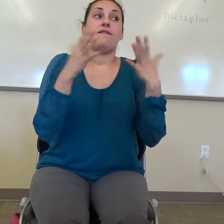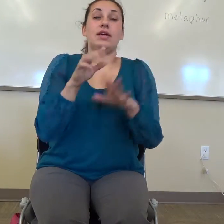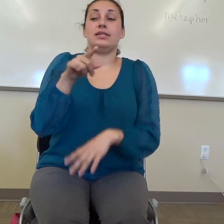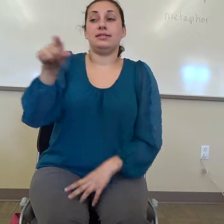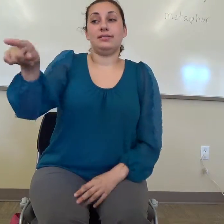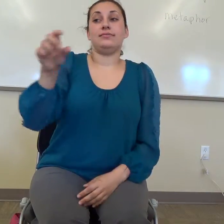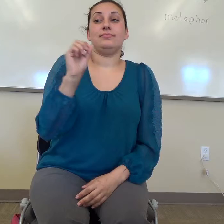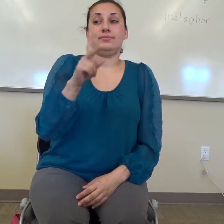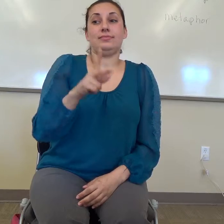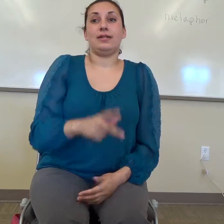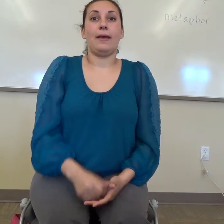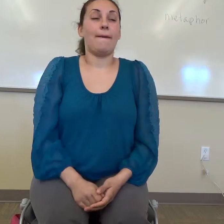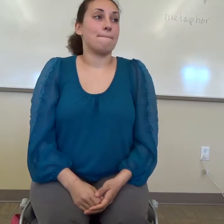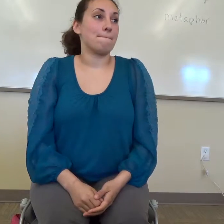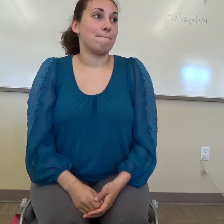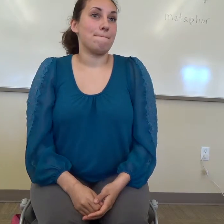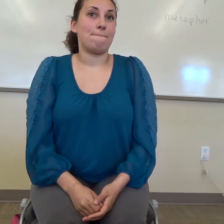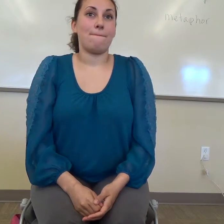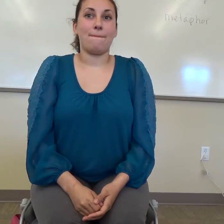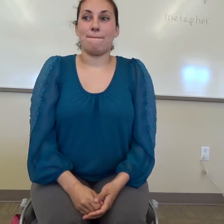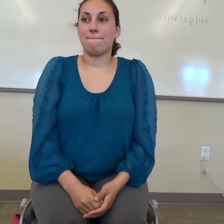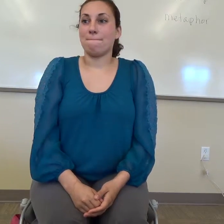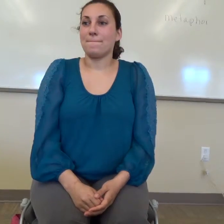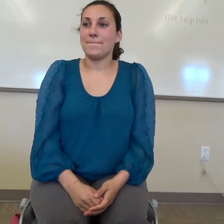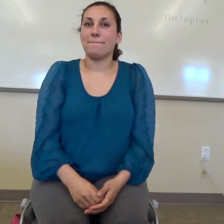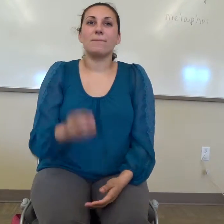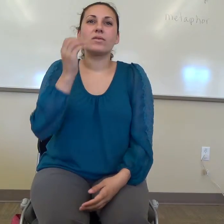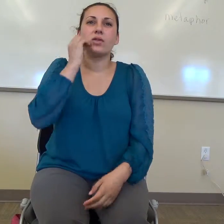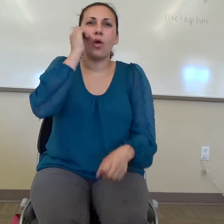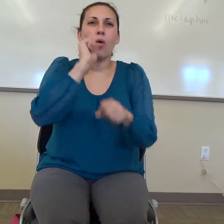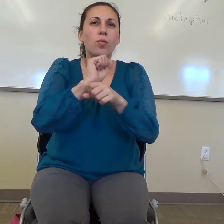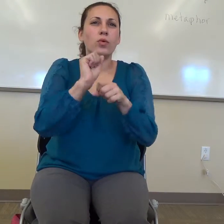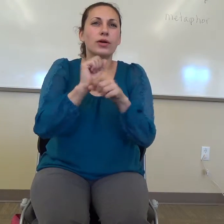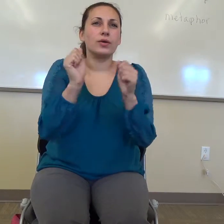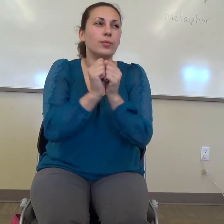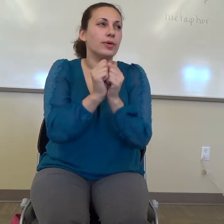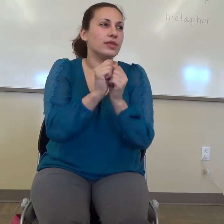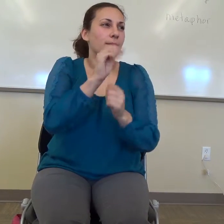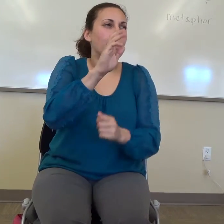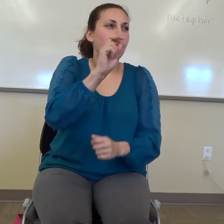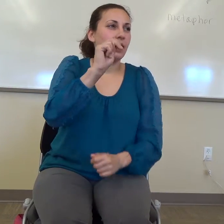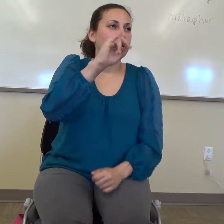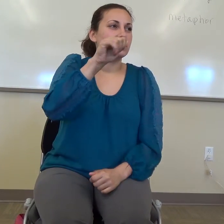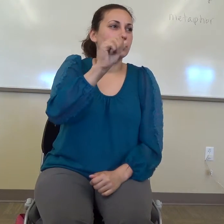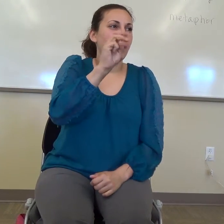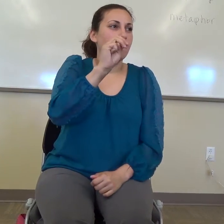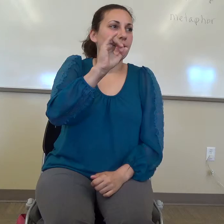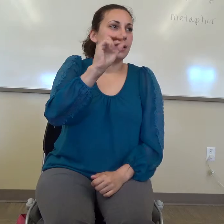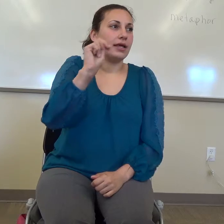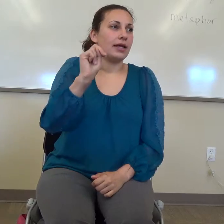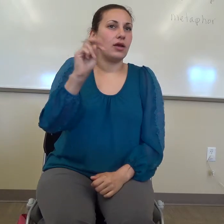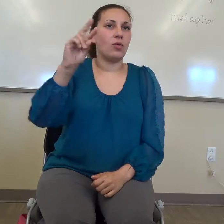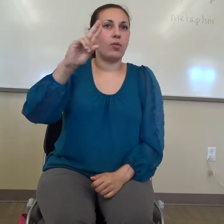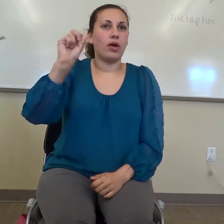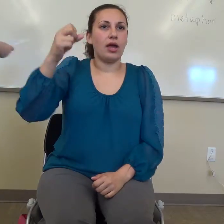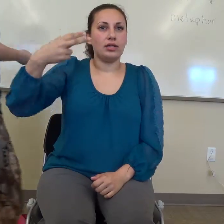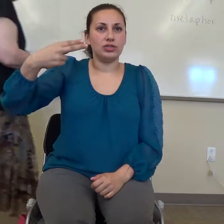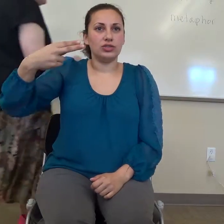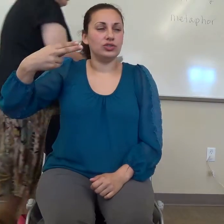homework with the Benjamin Rush stuff on it. If you finish a little bit early, you can work on the Benjamin Rush homework,